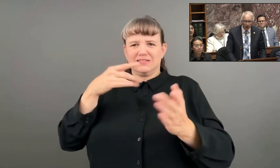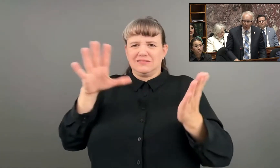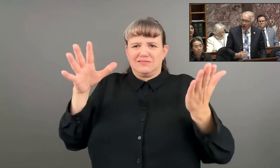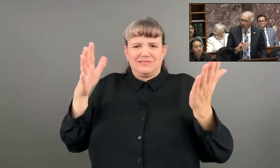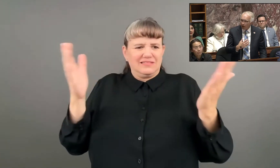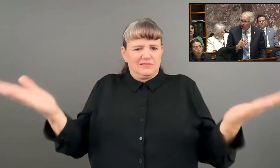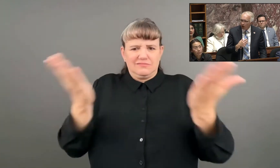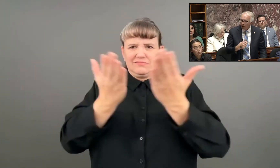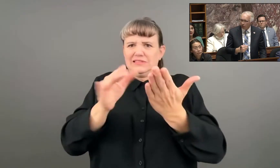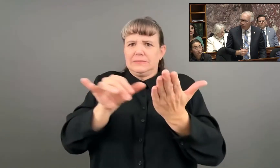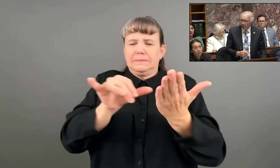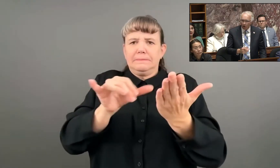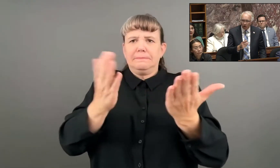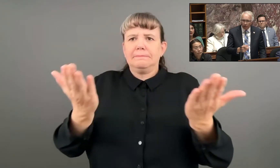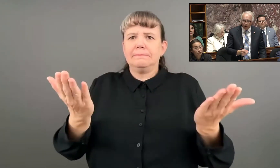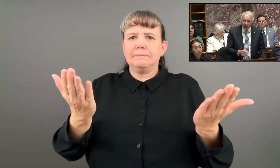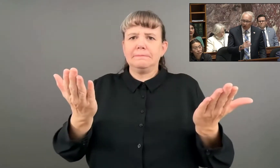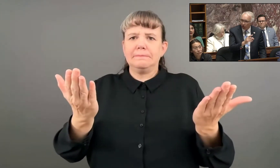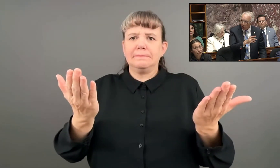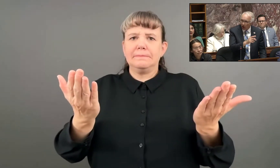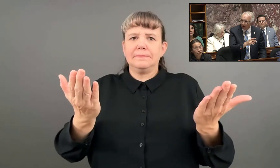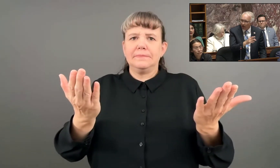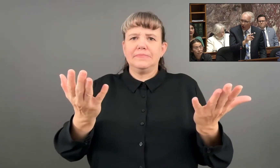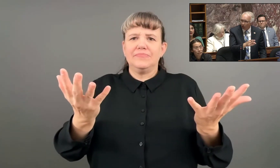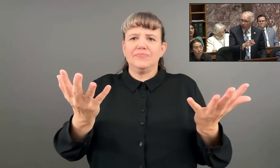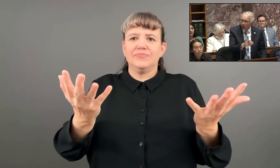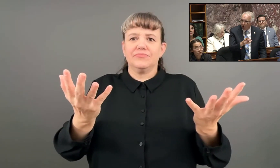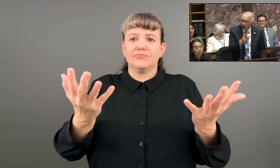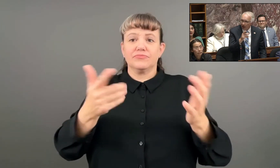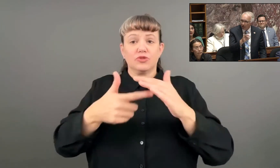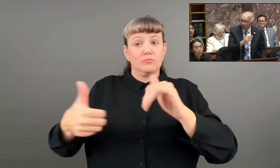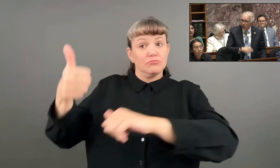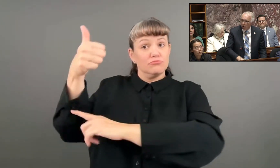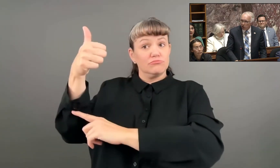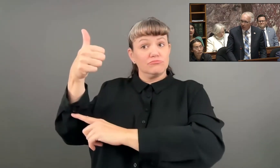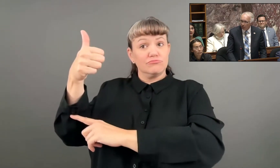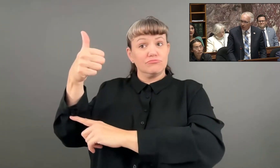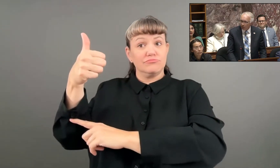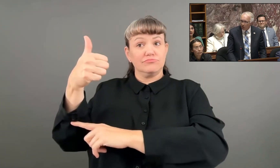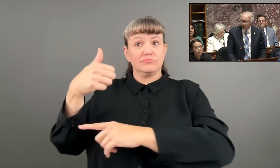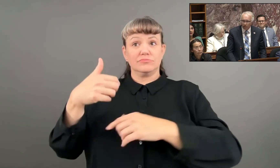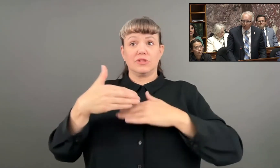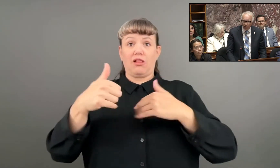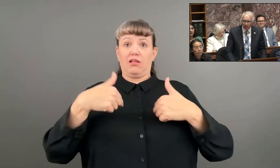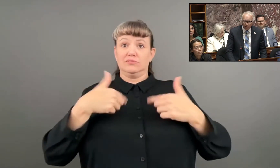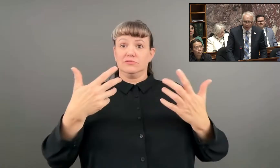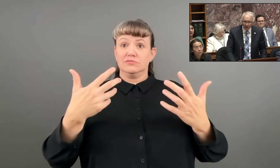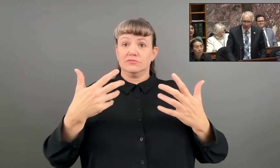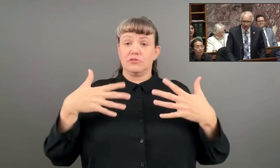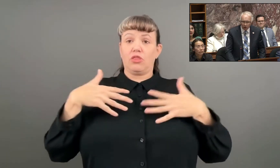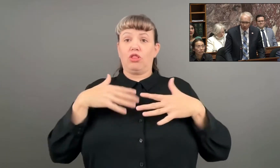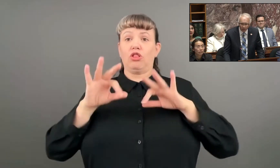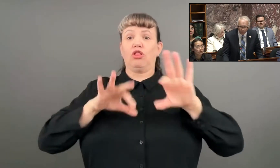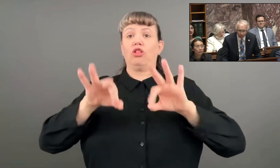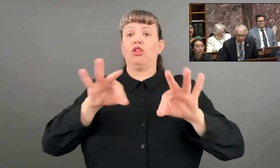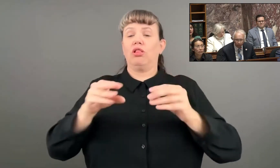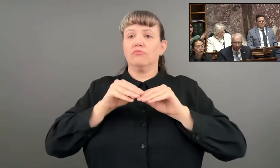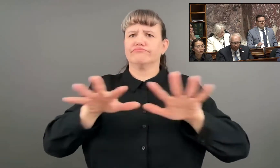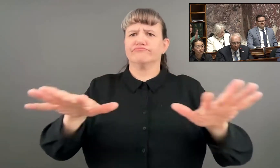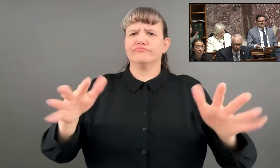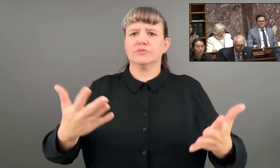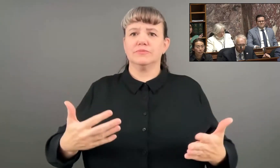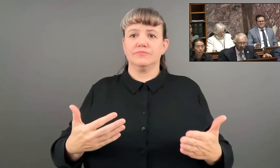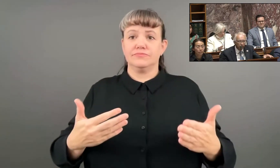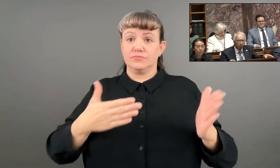could clear, by calling us fear-mongering for raising this, is he also calling the Attorney General fear-mongering for raising the same issue? Hear,